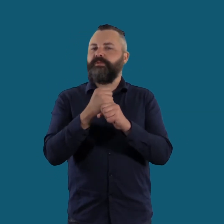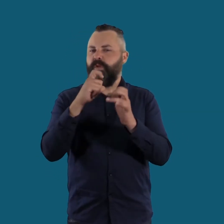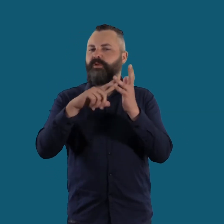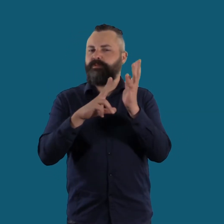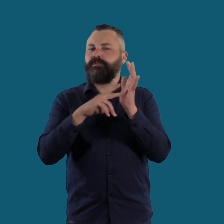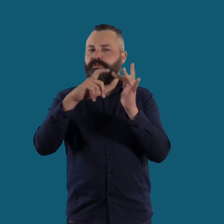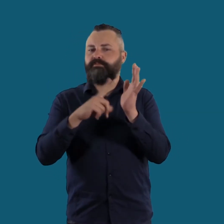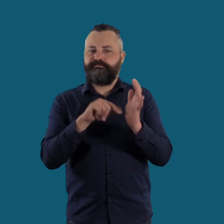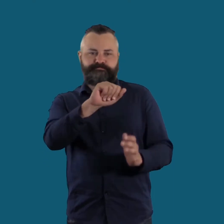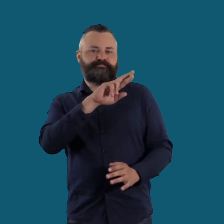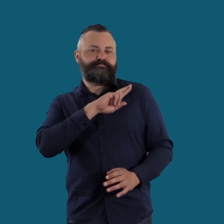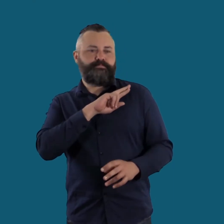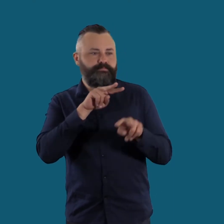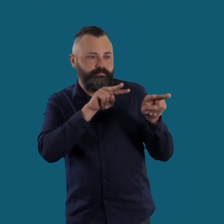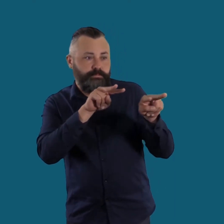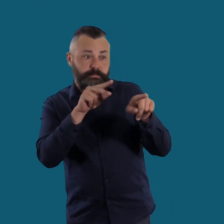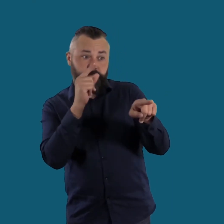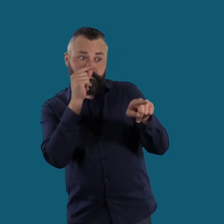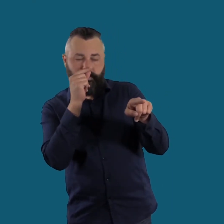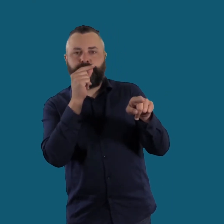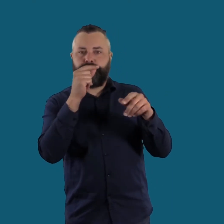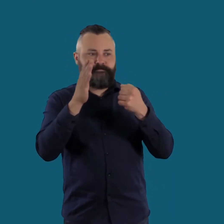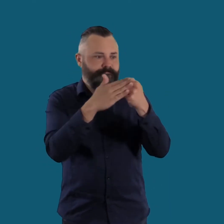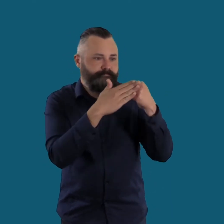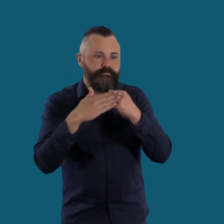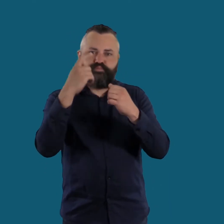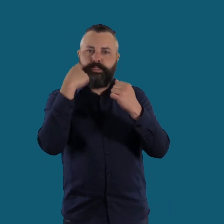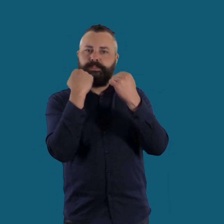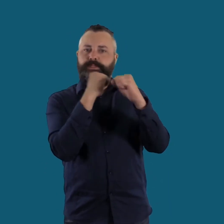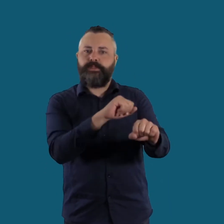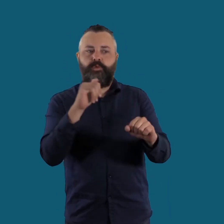It's each local council's responsibility to monitor and reduce the risk of landslides.